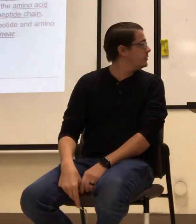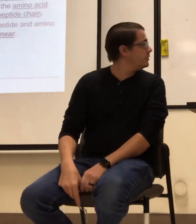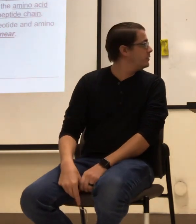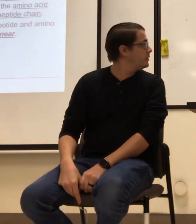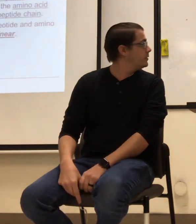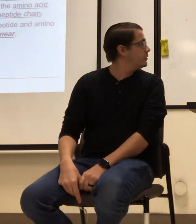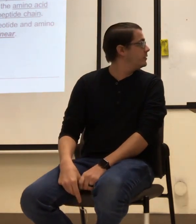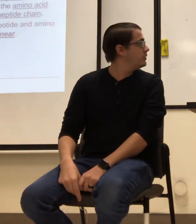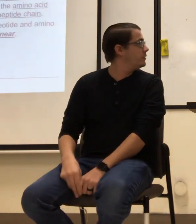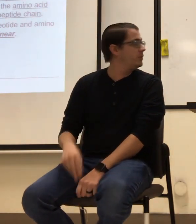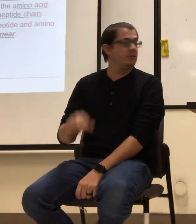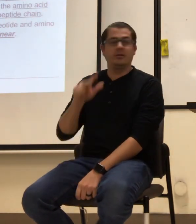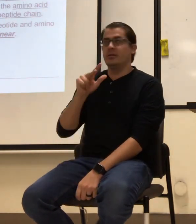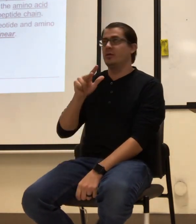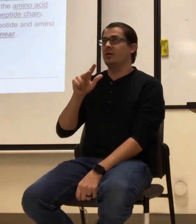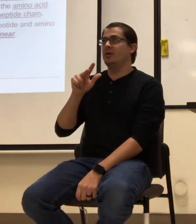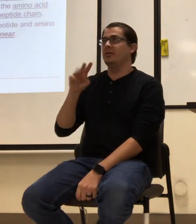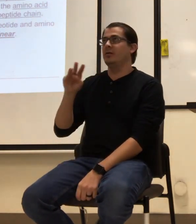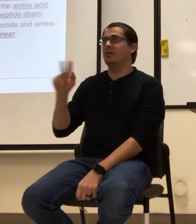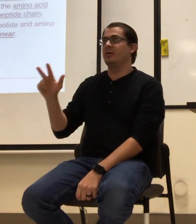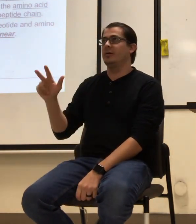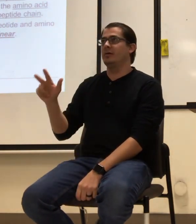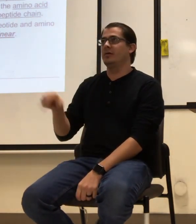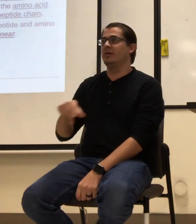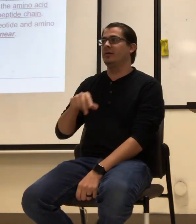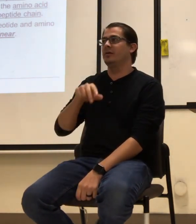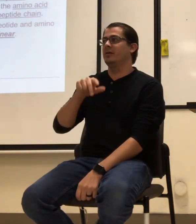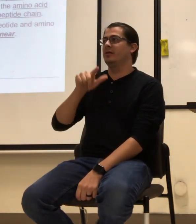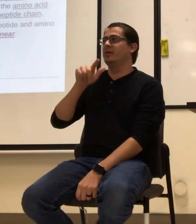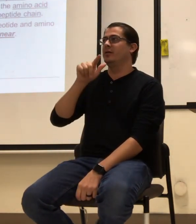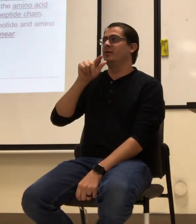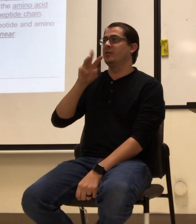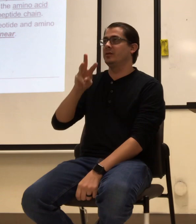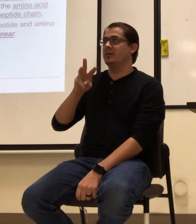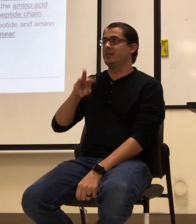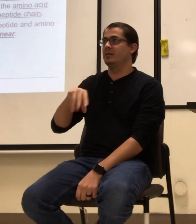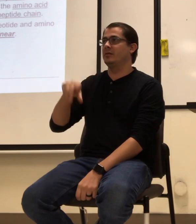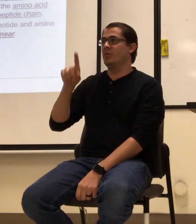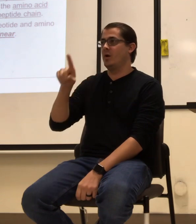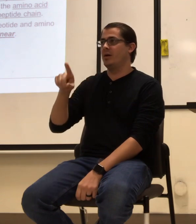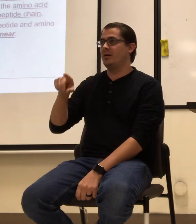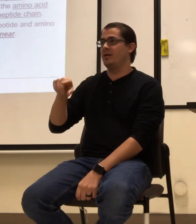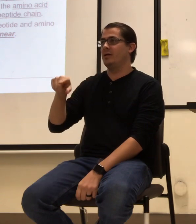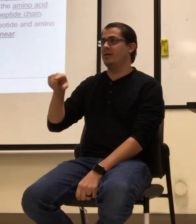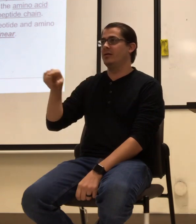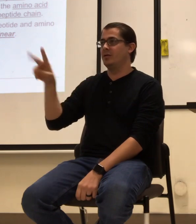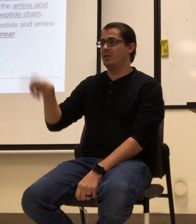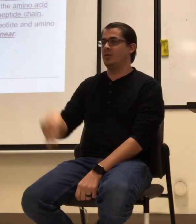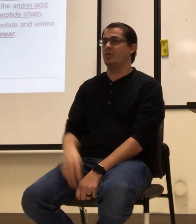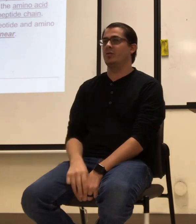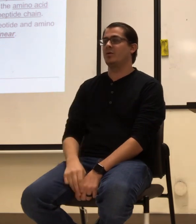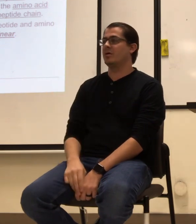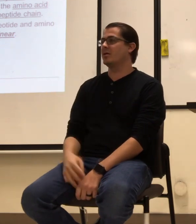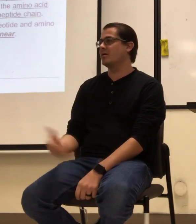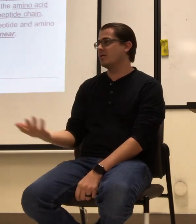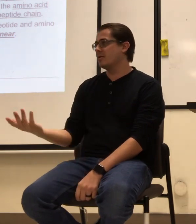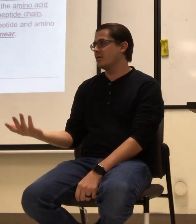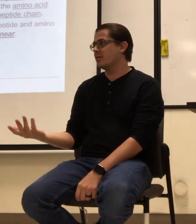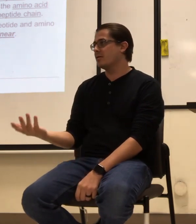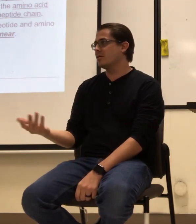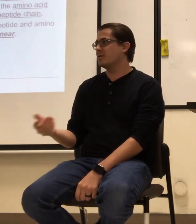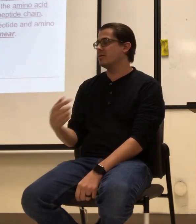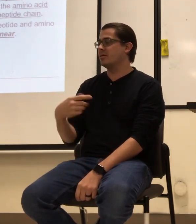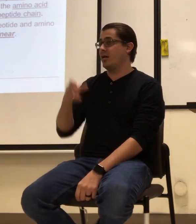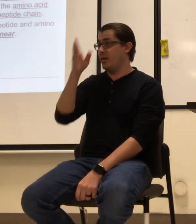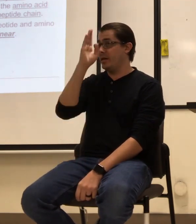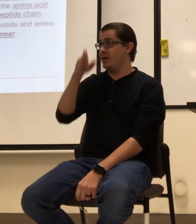3, 4, 3, 26, 1, 2. Okay, I mean, and then I did it